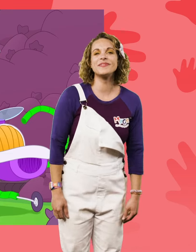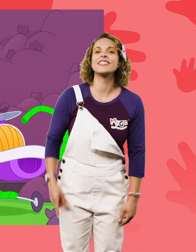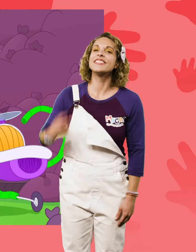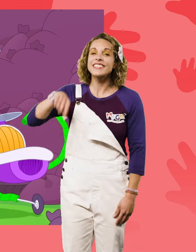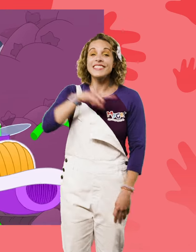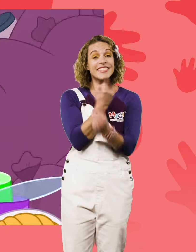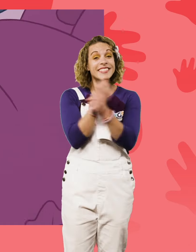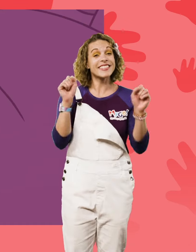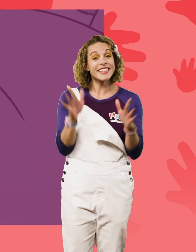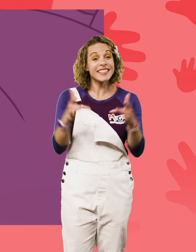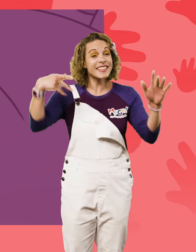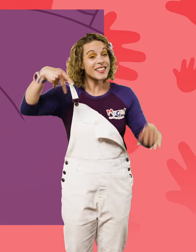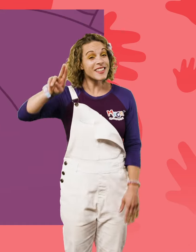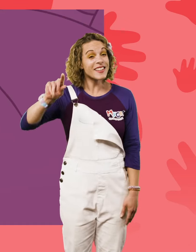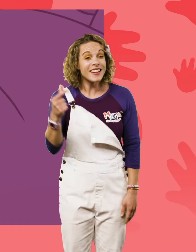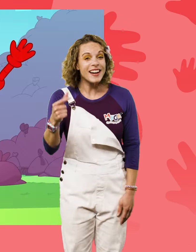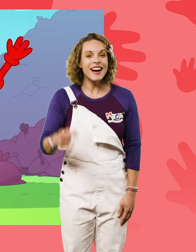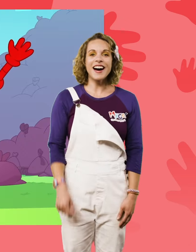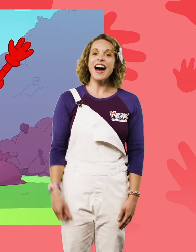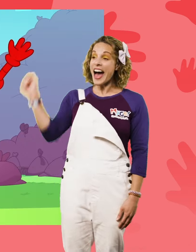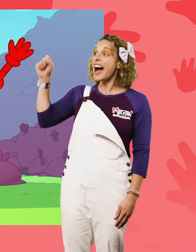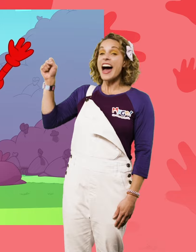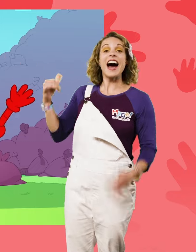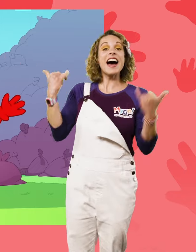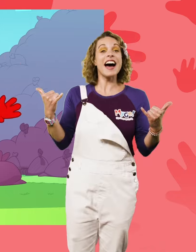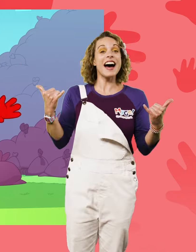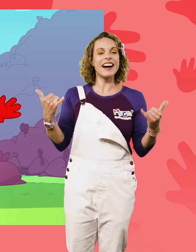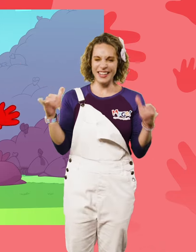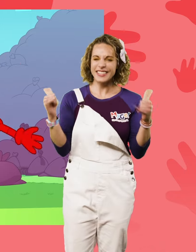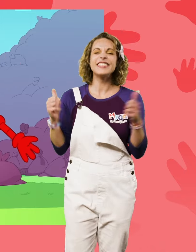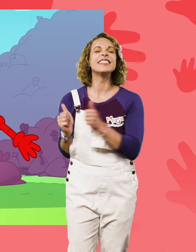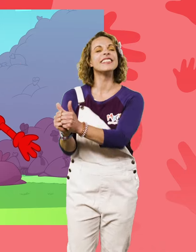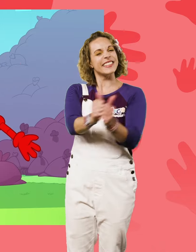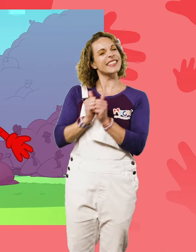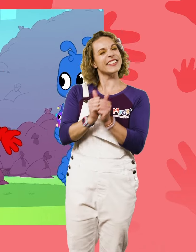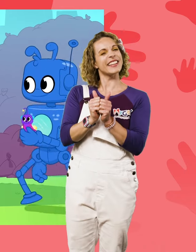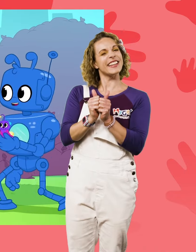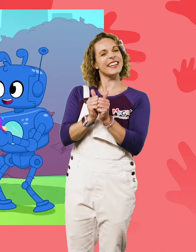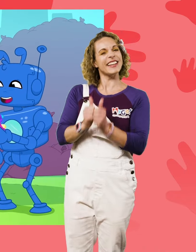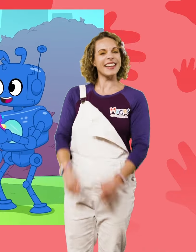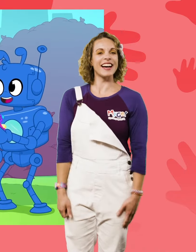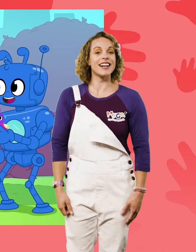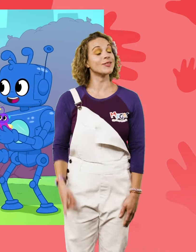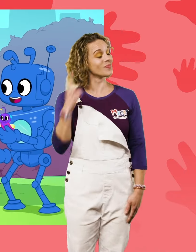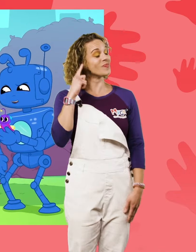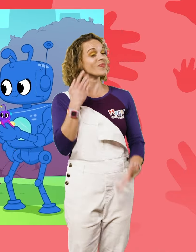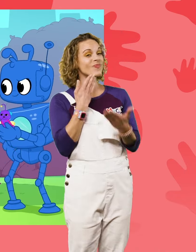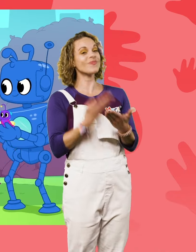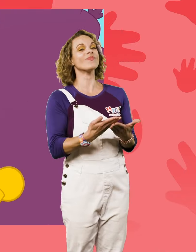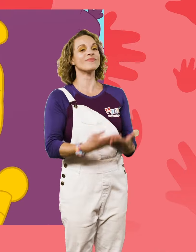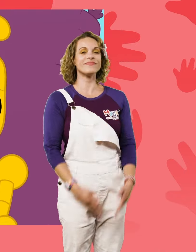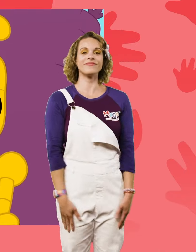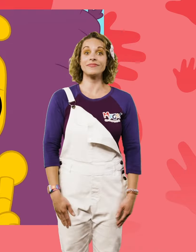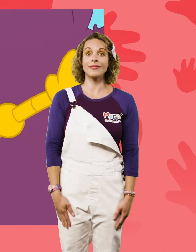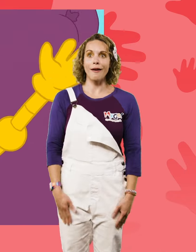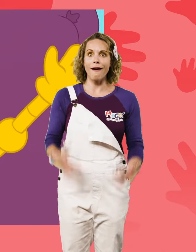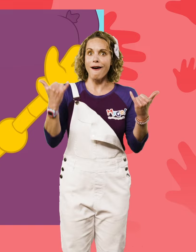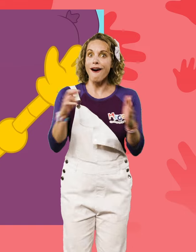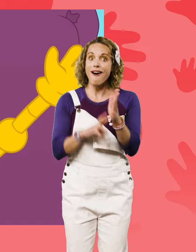We saved Glitter Pug. Yeah! Now, play together. Sounds good.